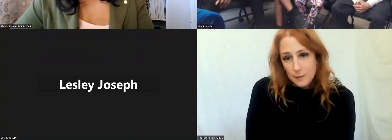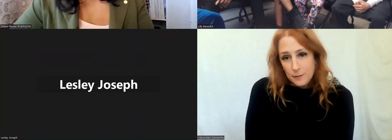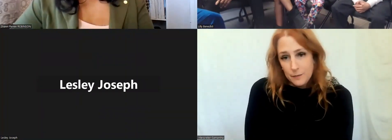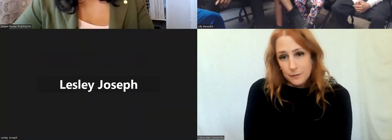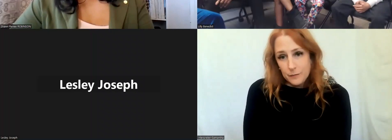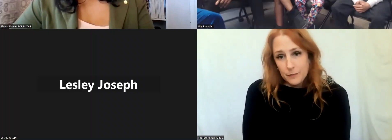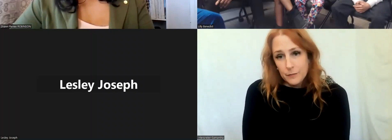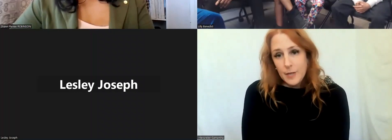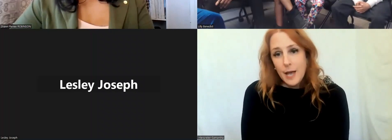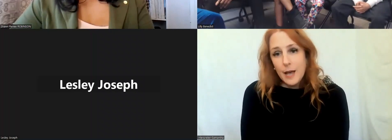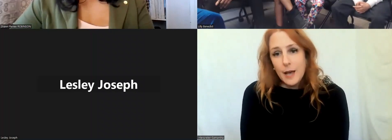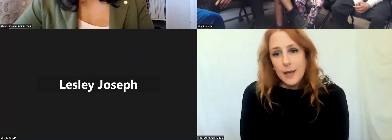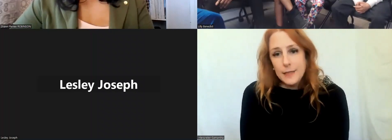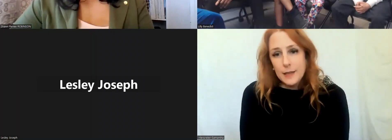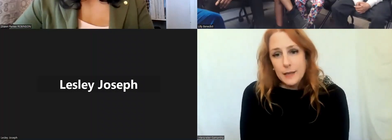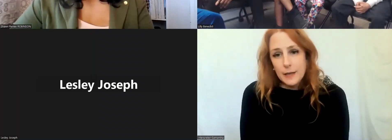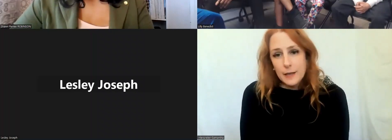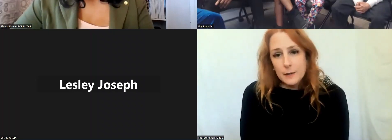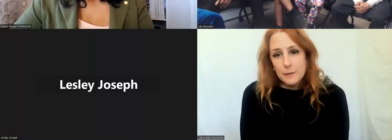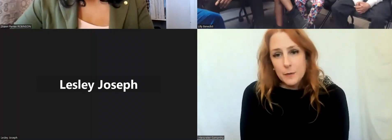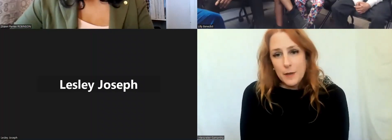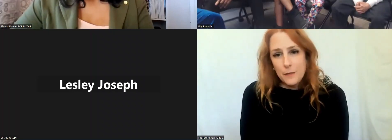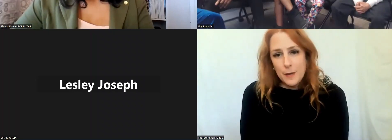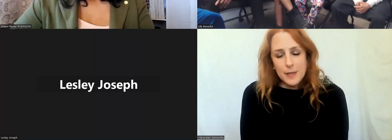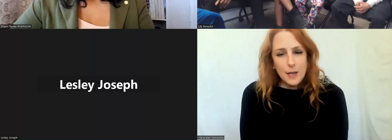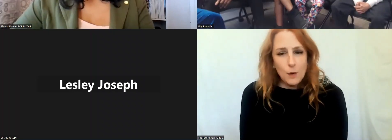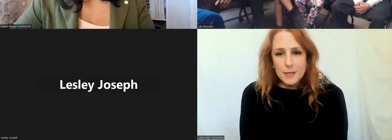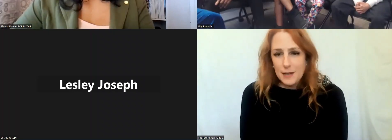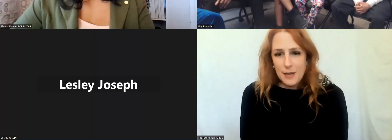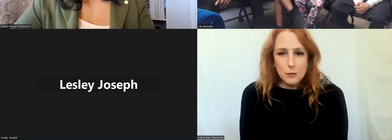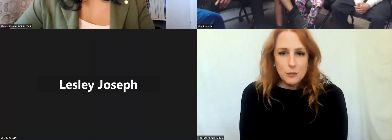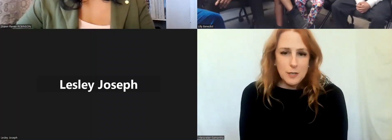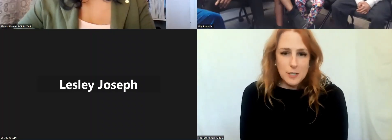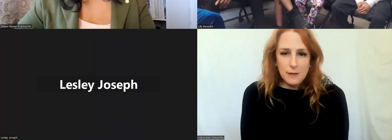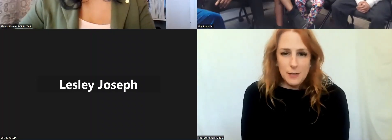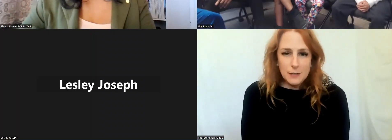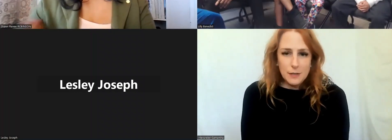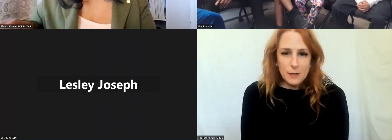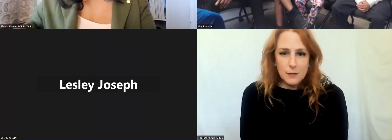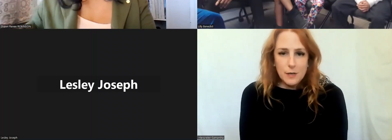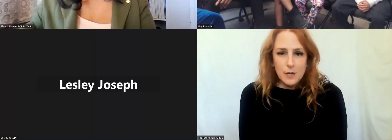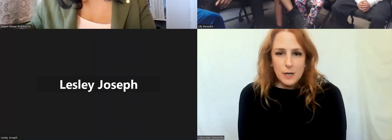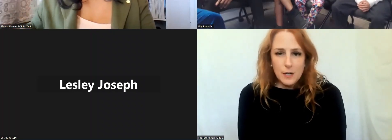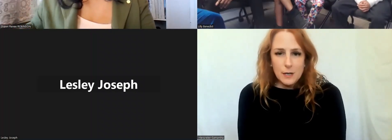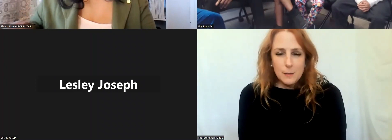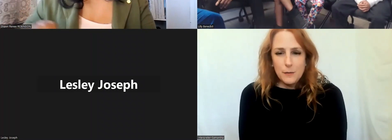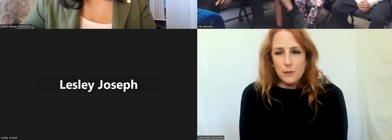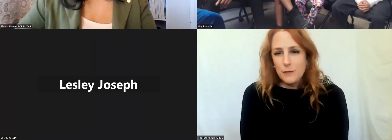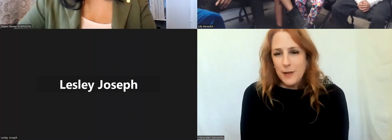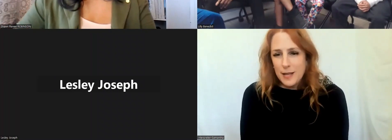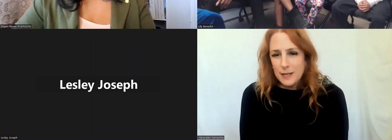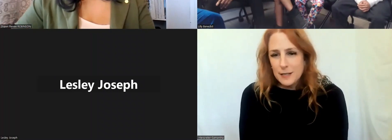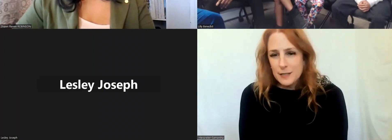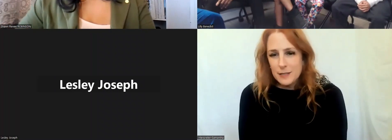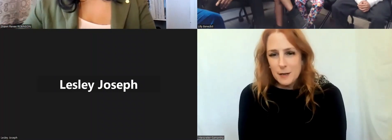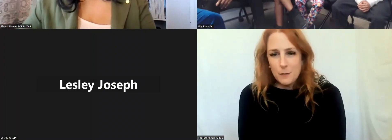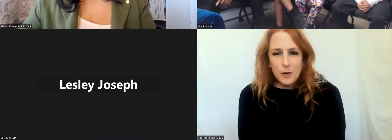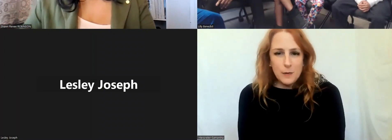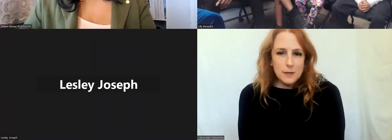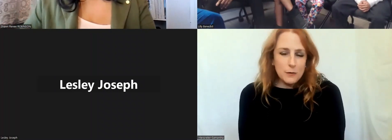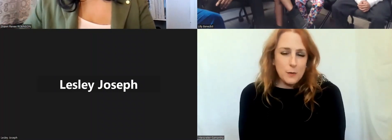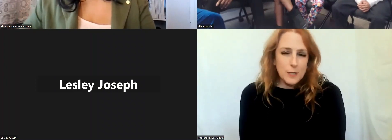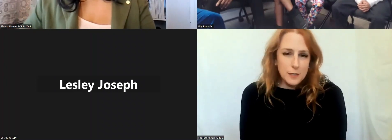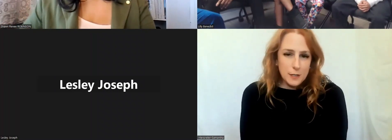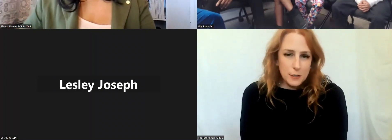Nora? Yeah, I think with my family, they always have captions on the TV. So, and for events,